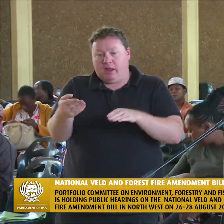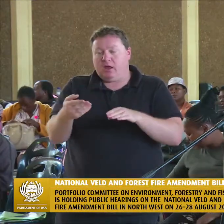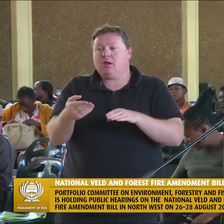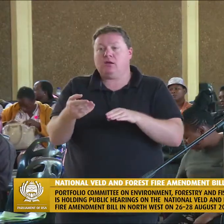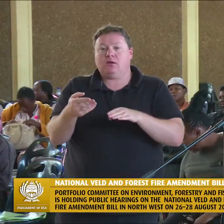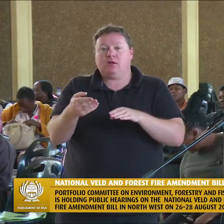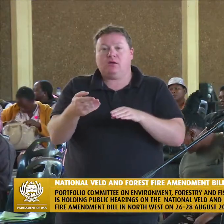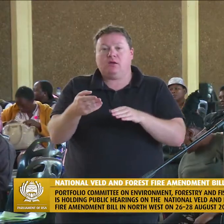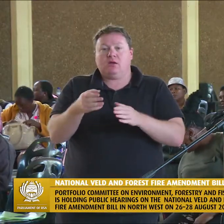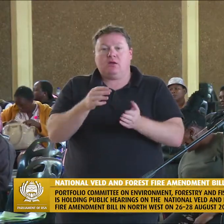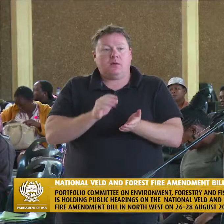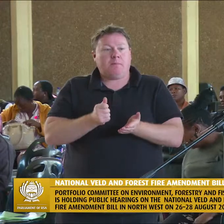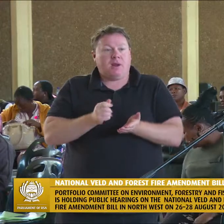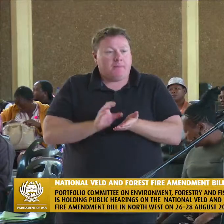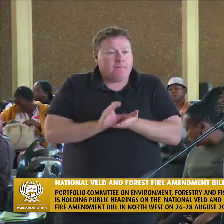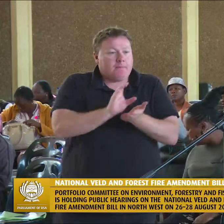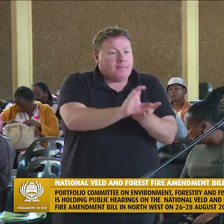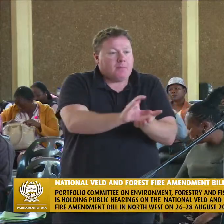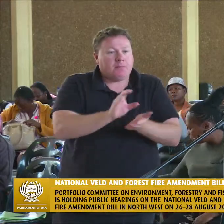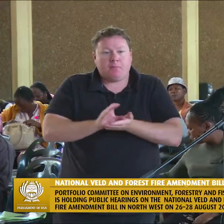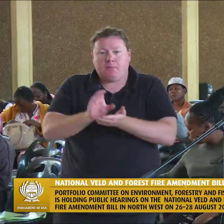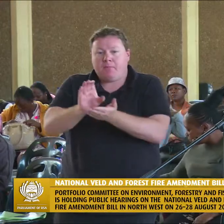people must be compensated